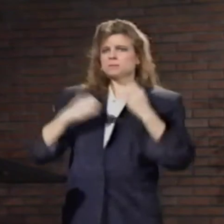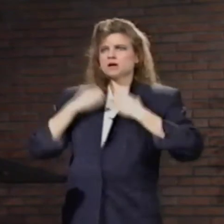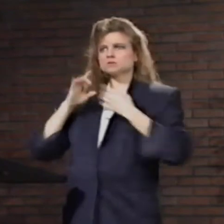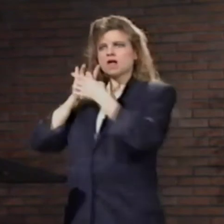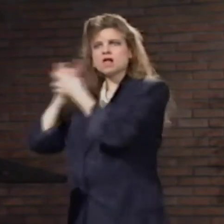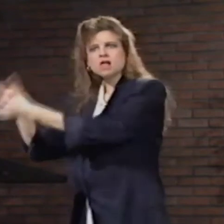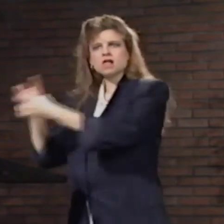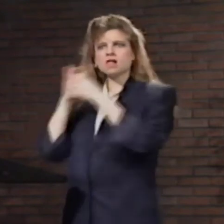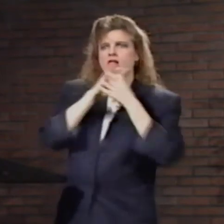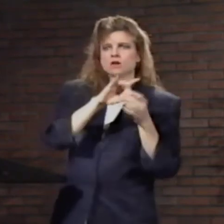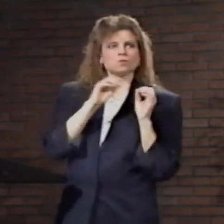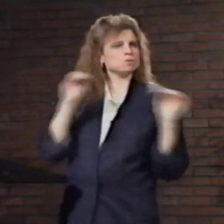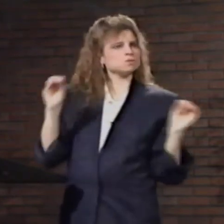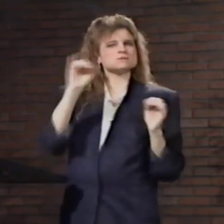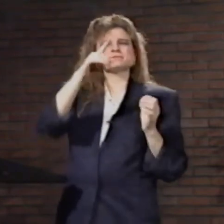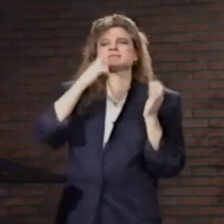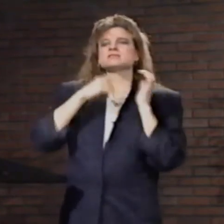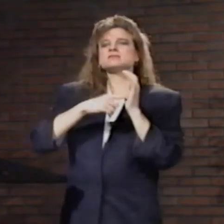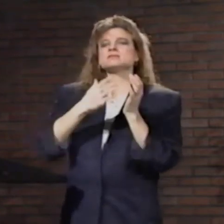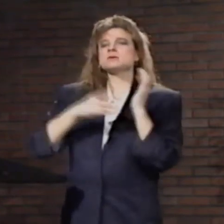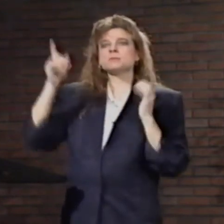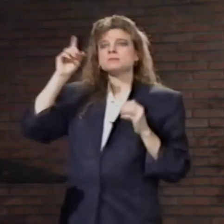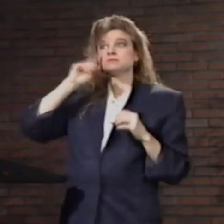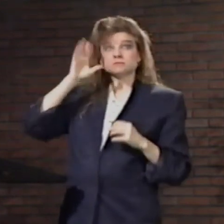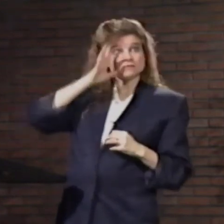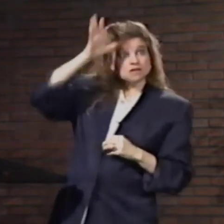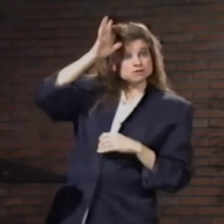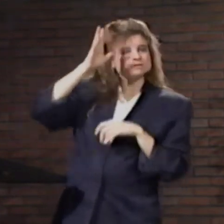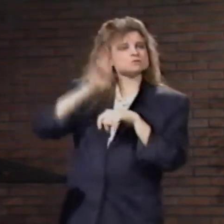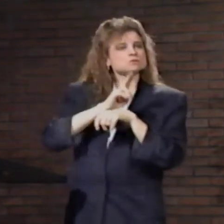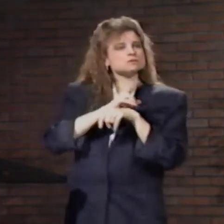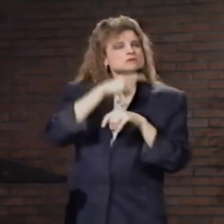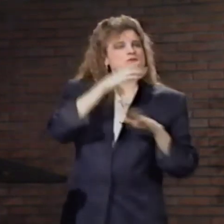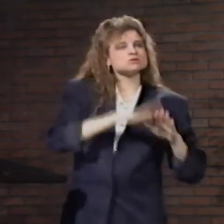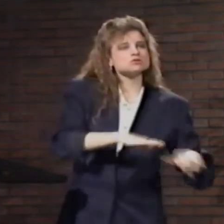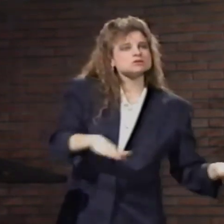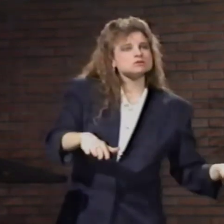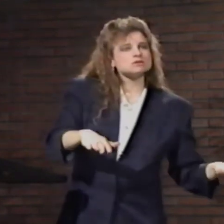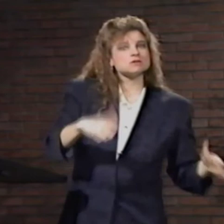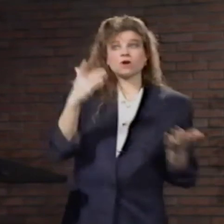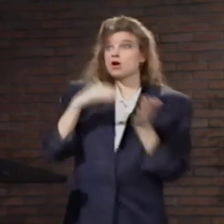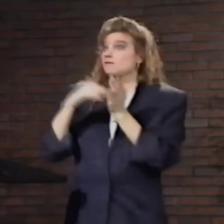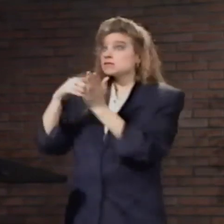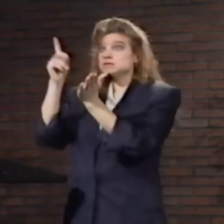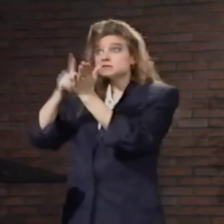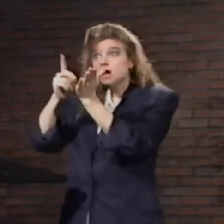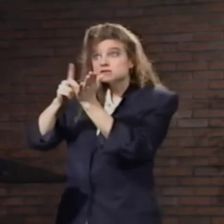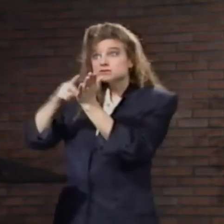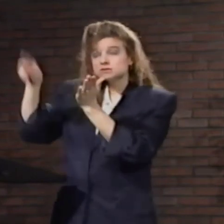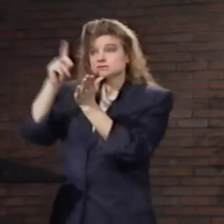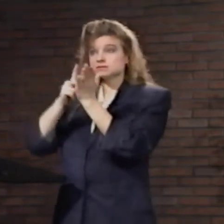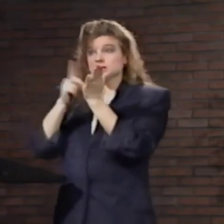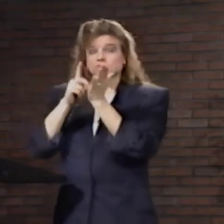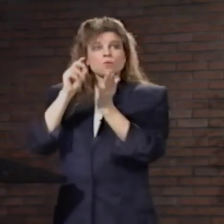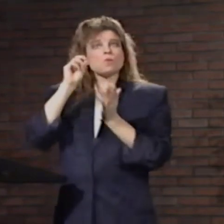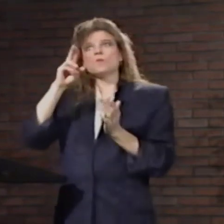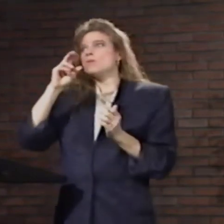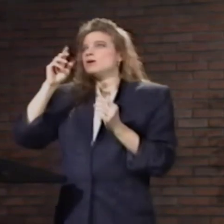remain impartial throughout the communication process. There's no emotional ties to one party or the other. For example, whenever parents go to the